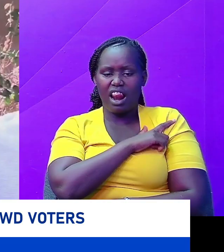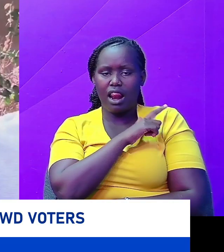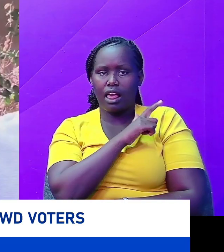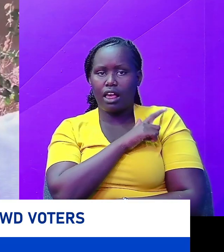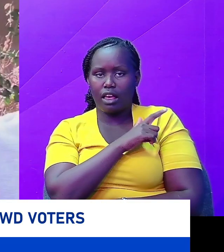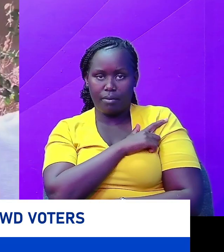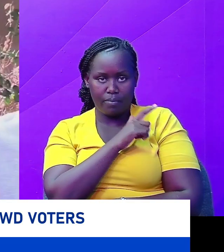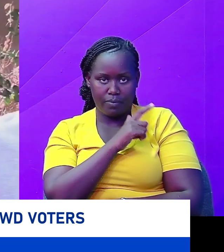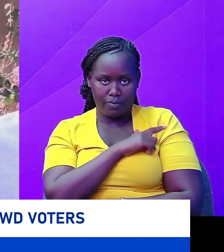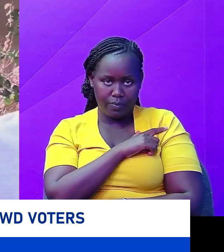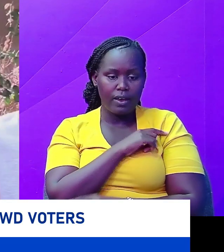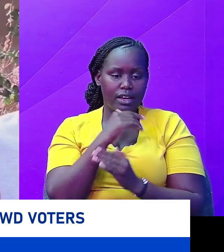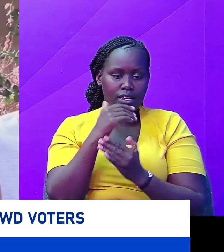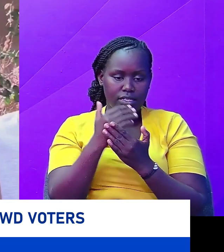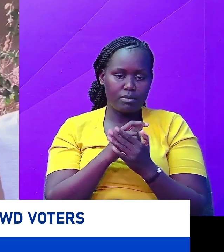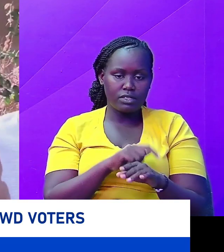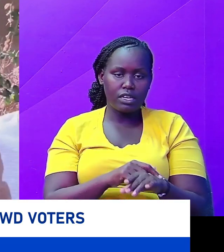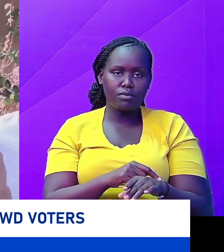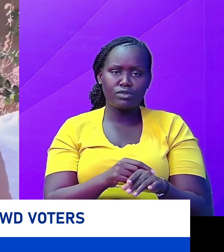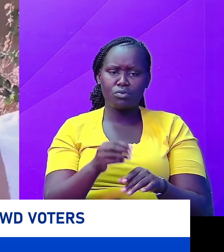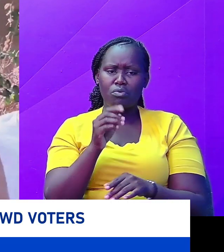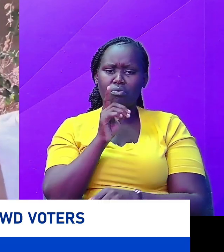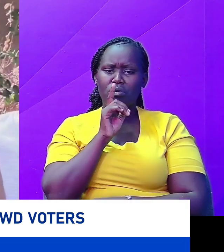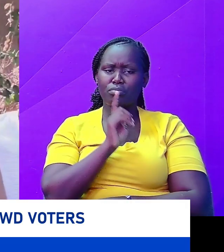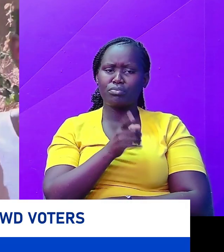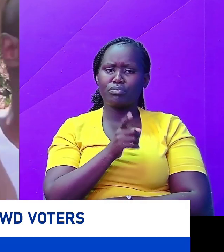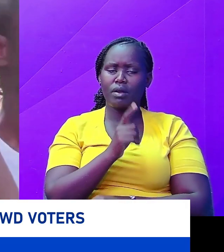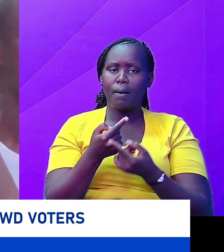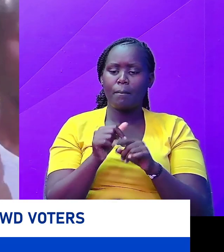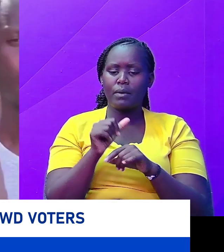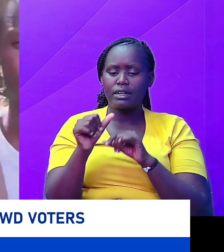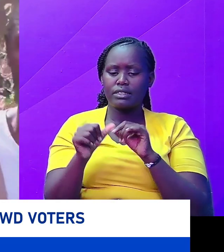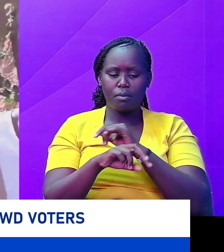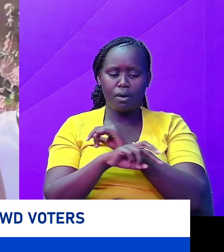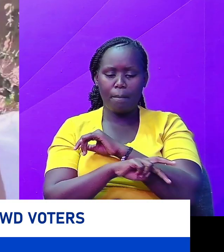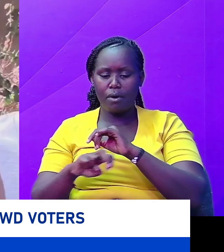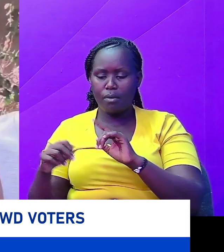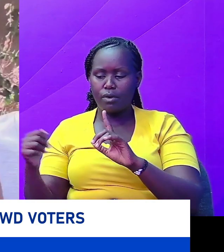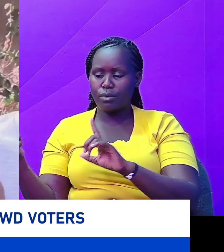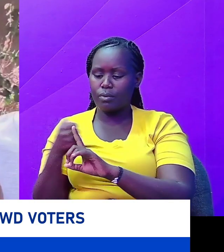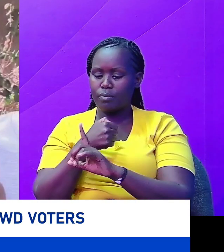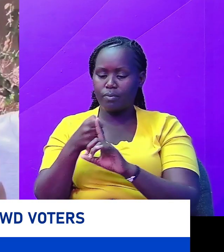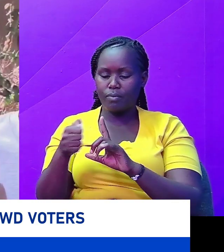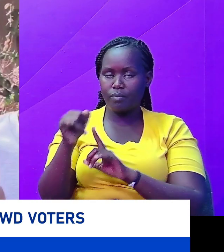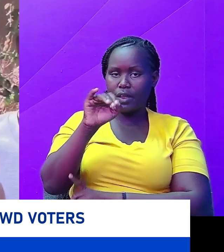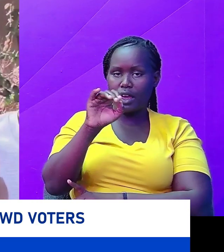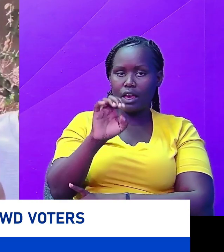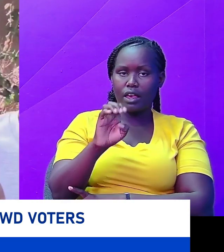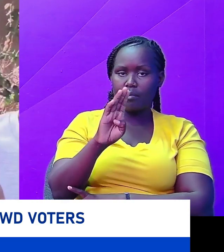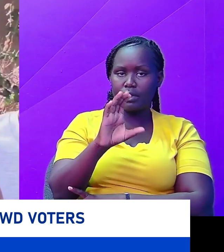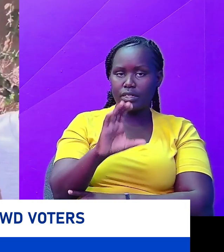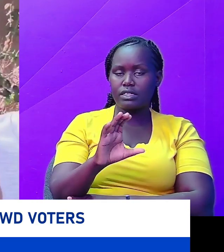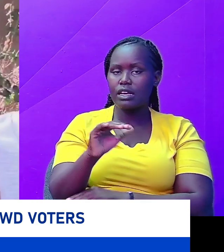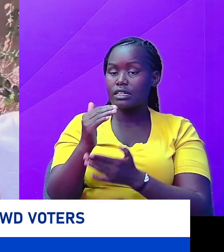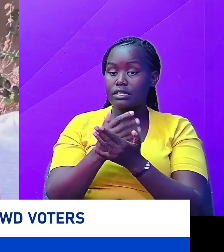saa zingine tunawalaumu lakini hawana capacity. Mambo ya bribery, mambo ya violence, IEBC saa zingine ingawa iko kwa sheria hiyo ni